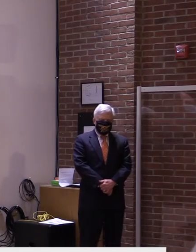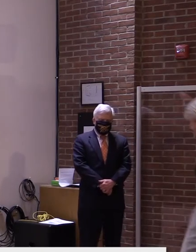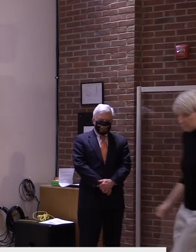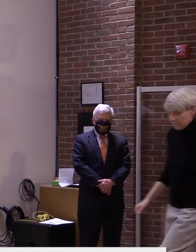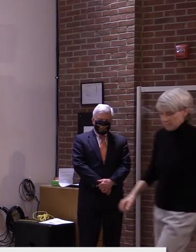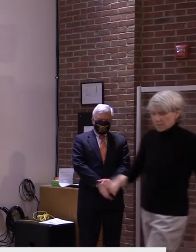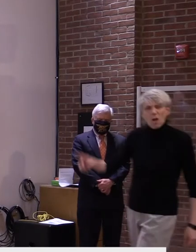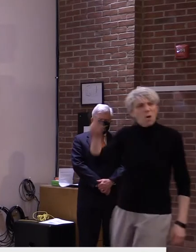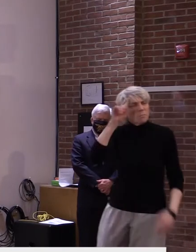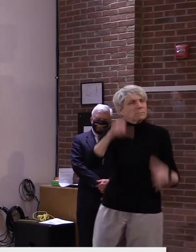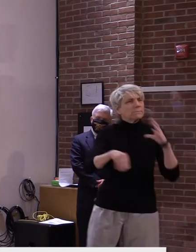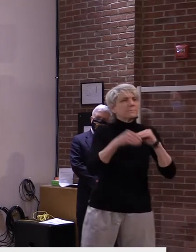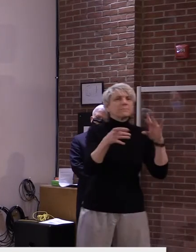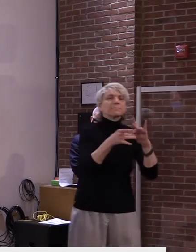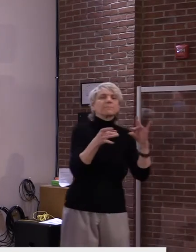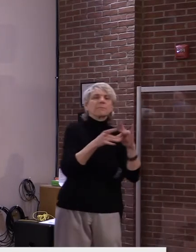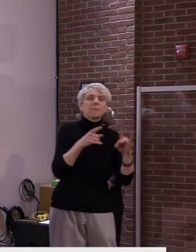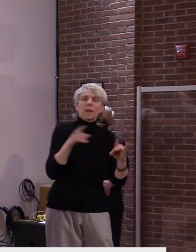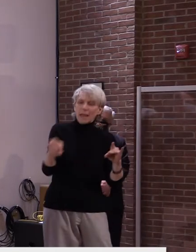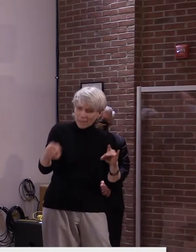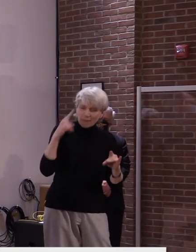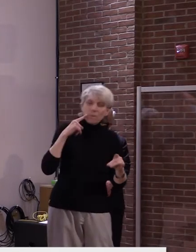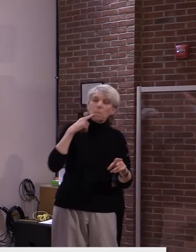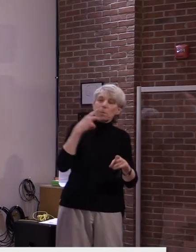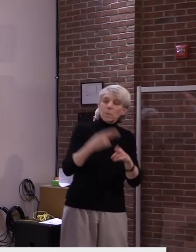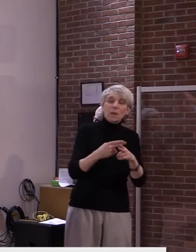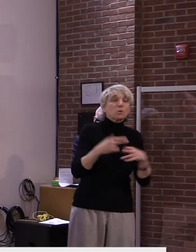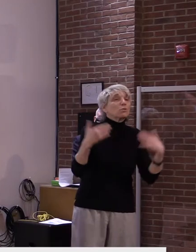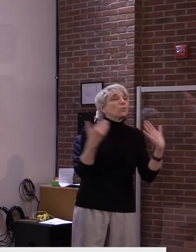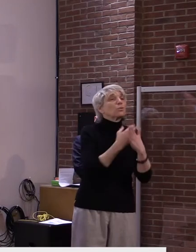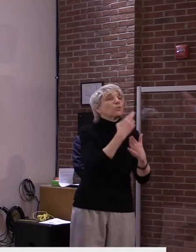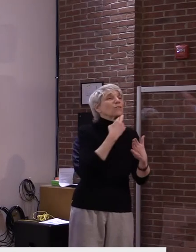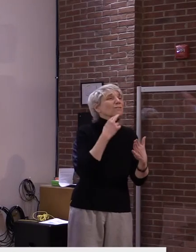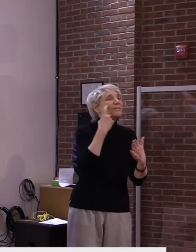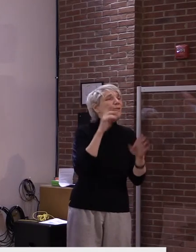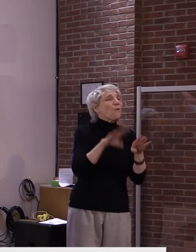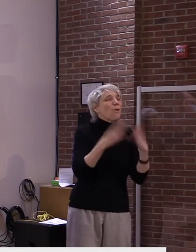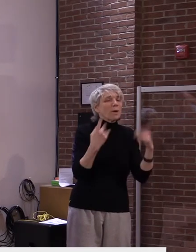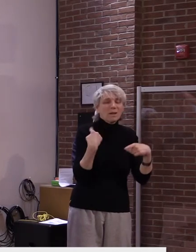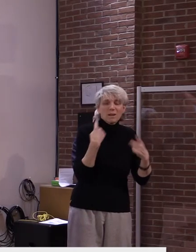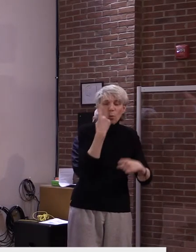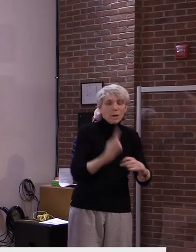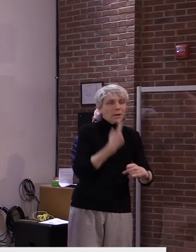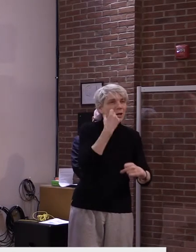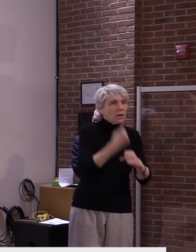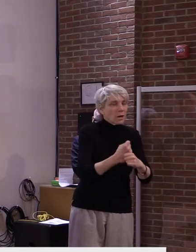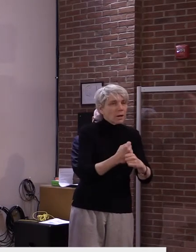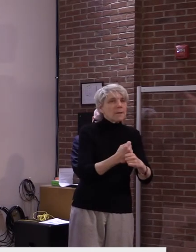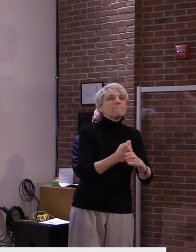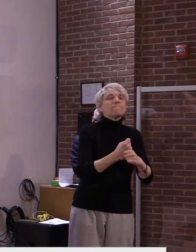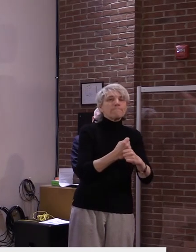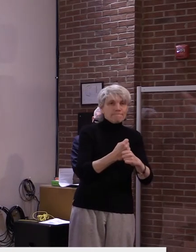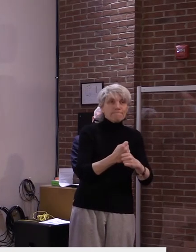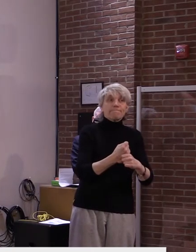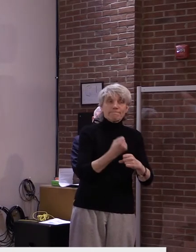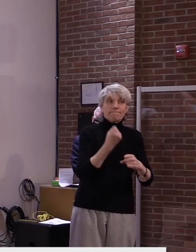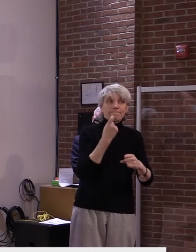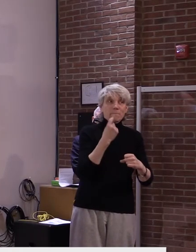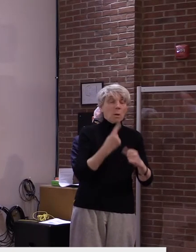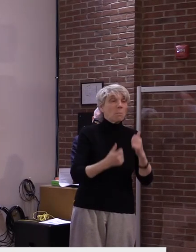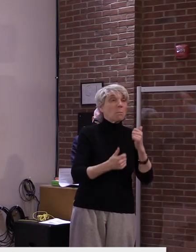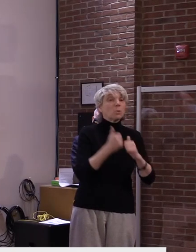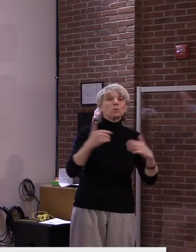that may have opened up in the last year or so. A lot of those businesses wouldn't have been able to get